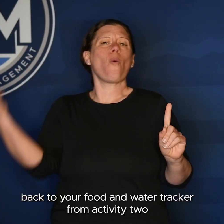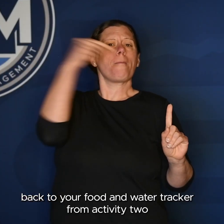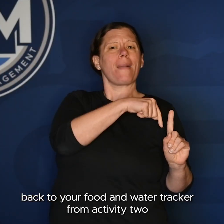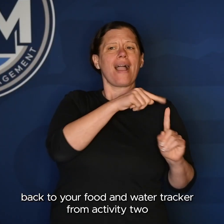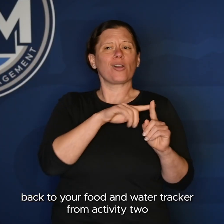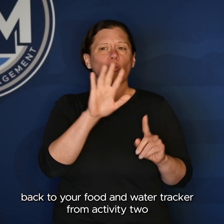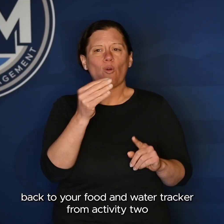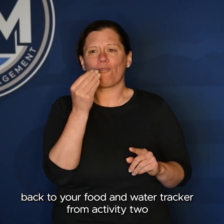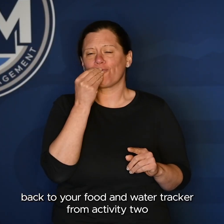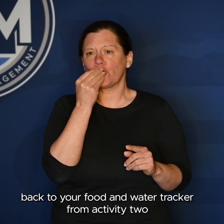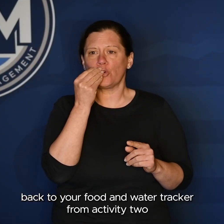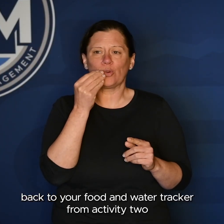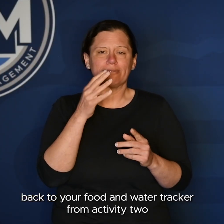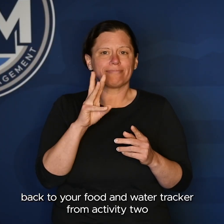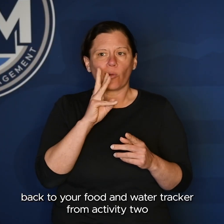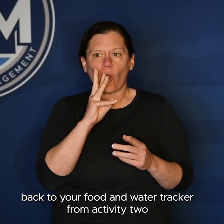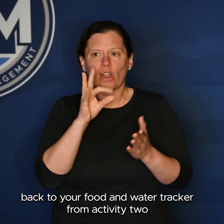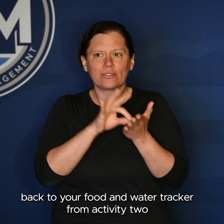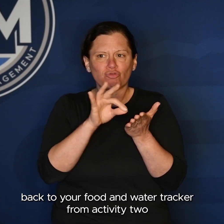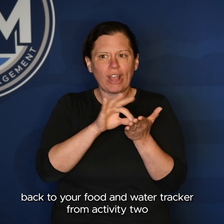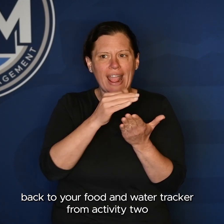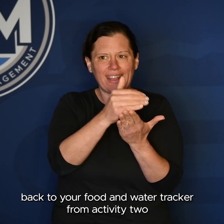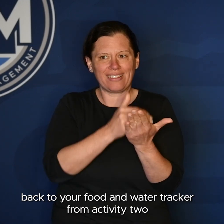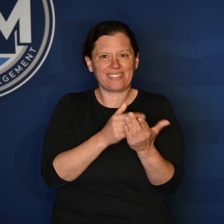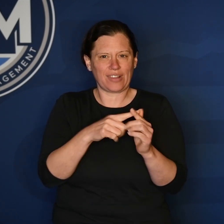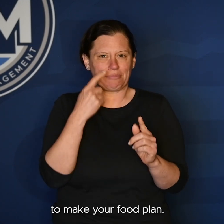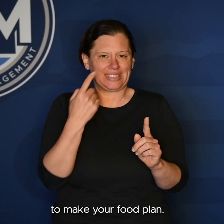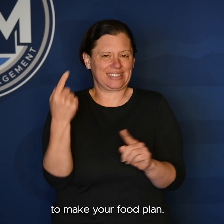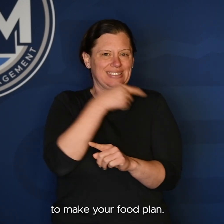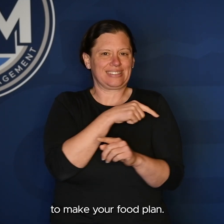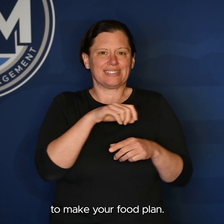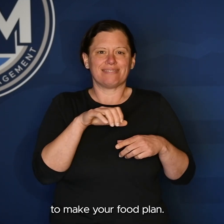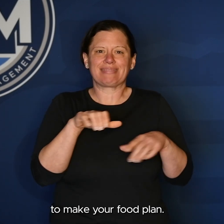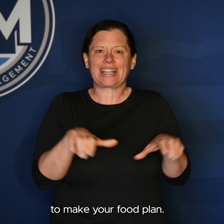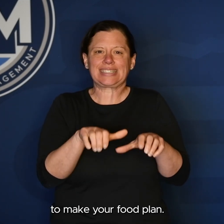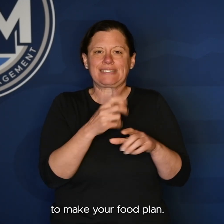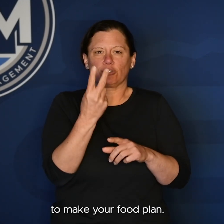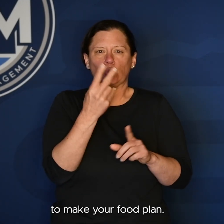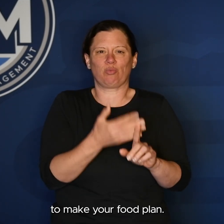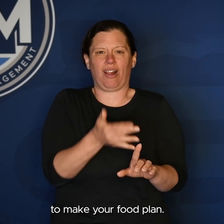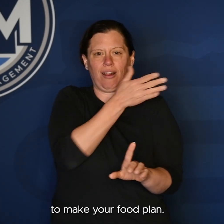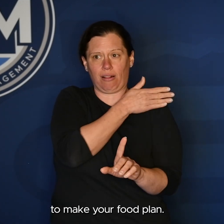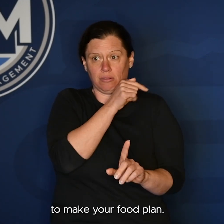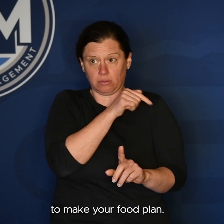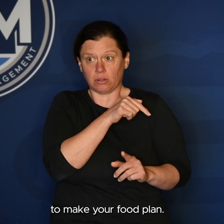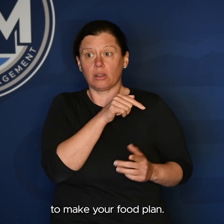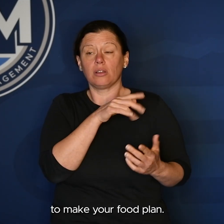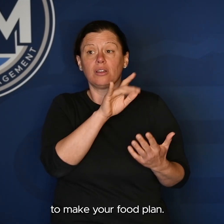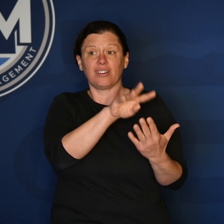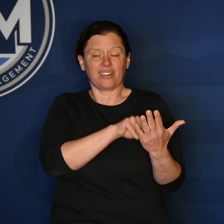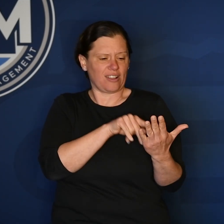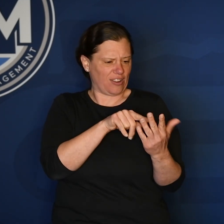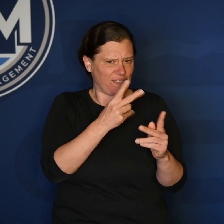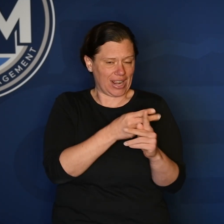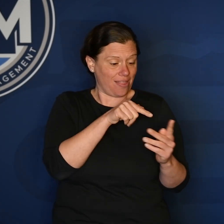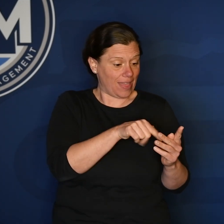Refer back to your food and water tracker from Activity 2 to make your food plan.